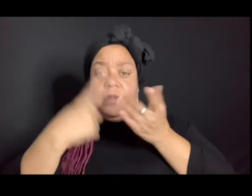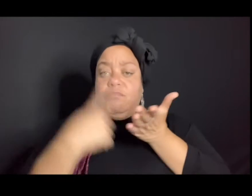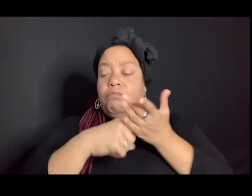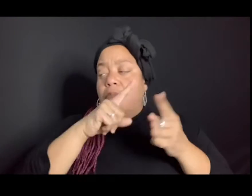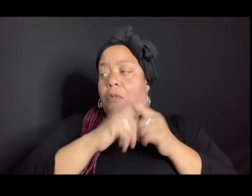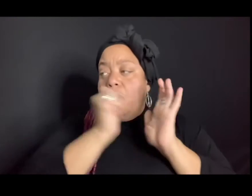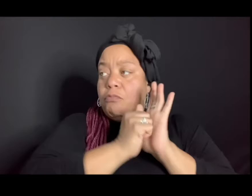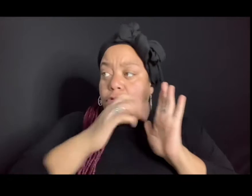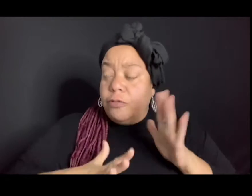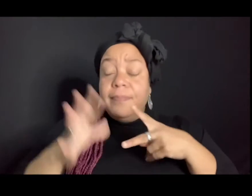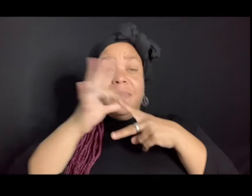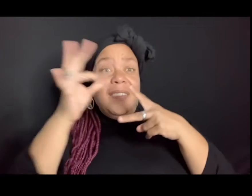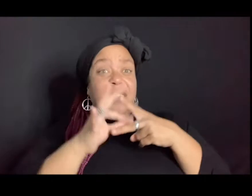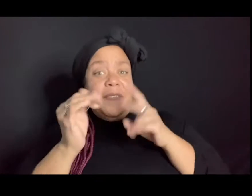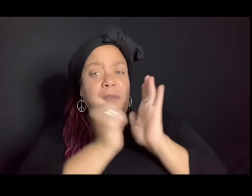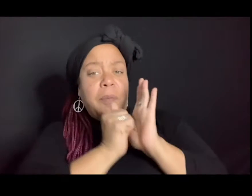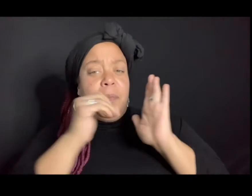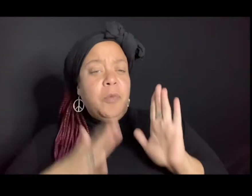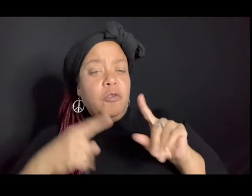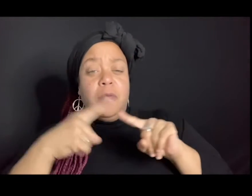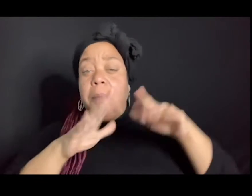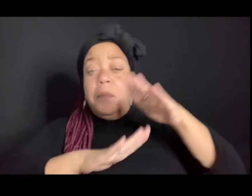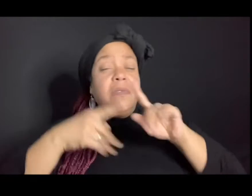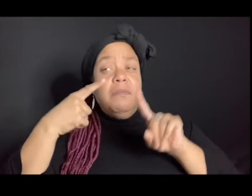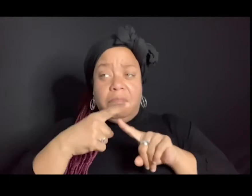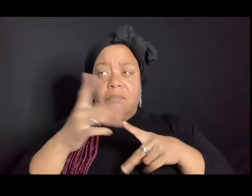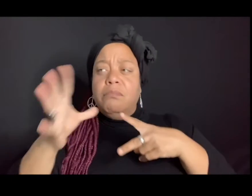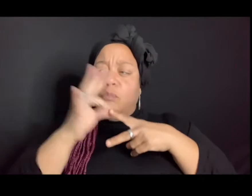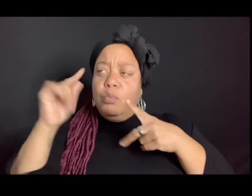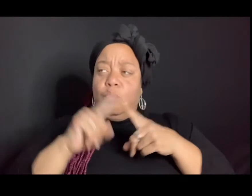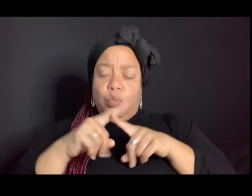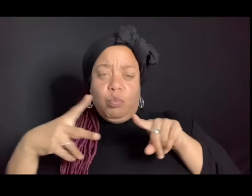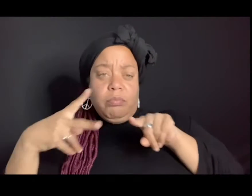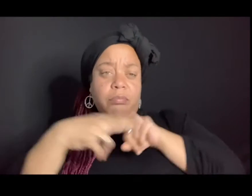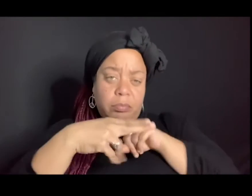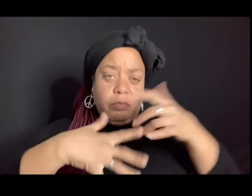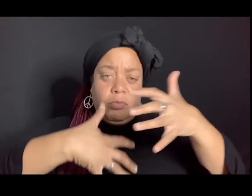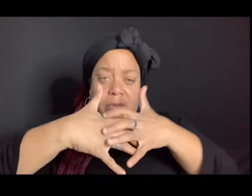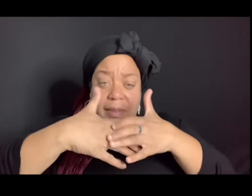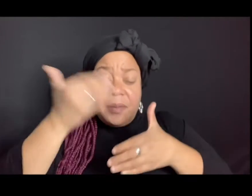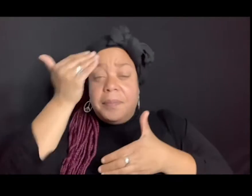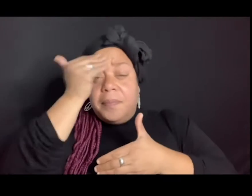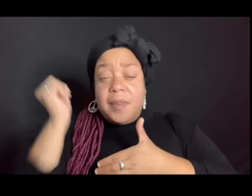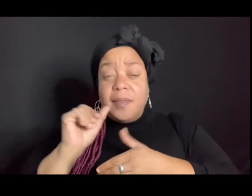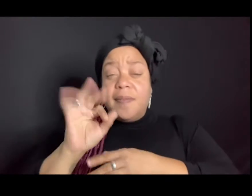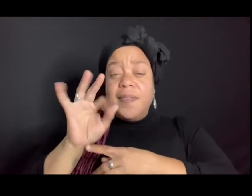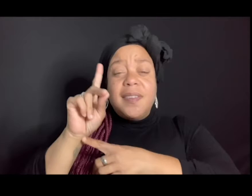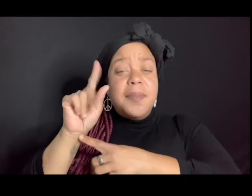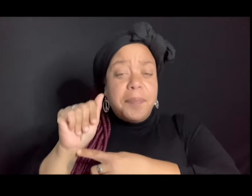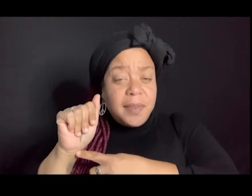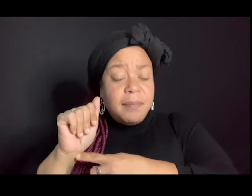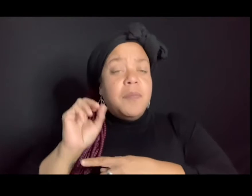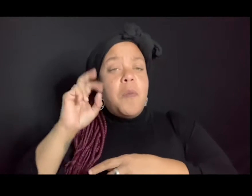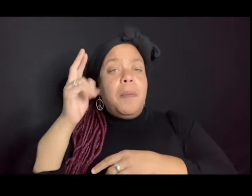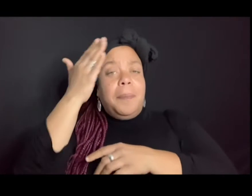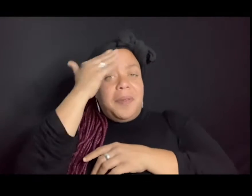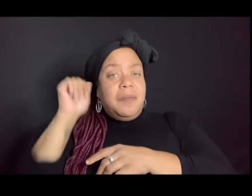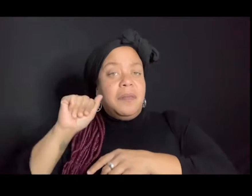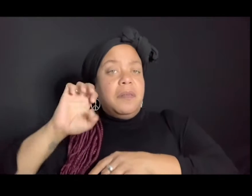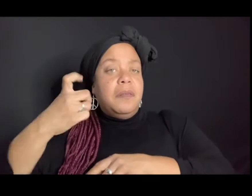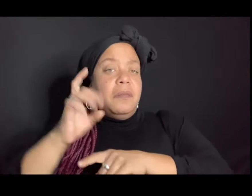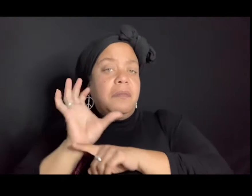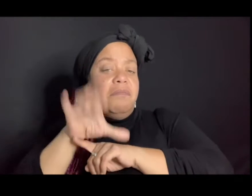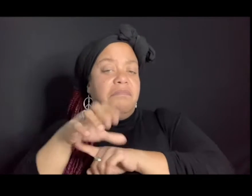about abortion. And selective abortion is basically selecting to terminate a pregnancy because there is a disability or because